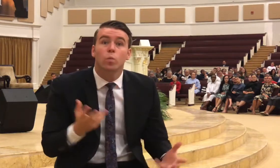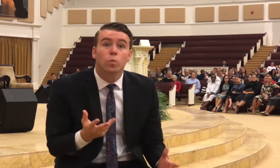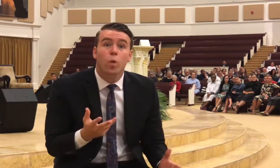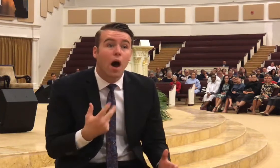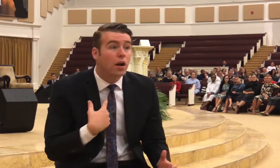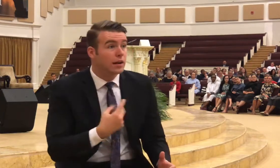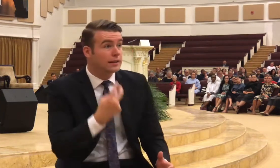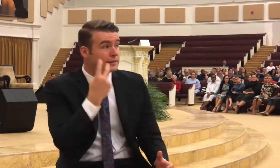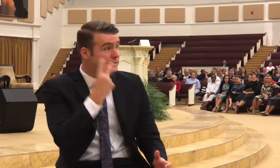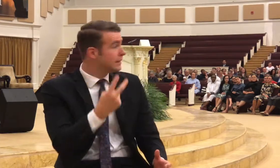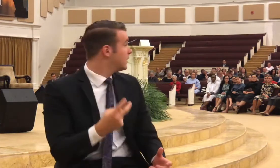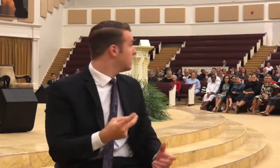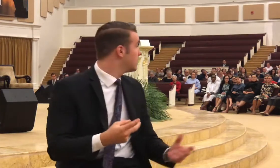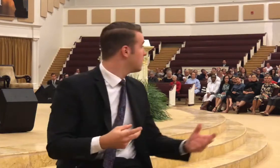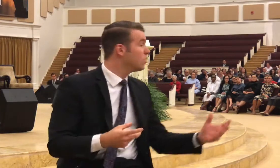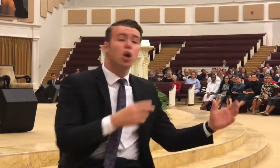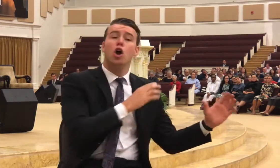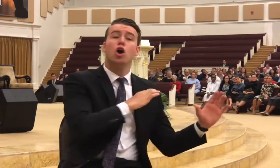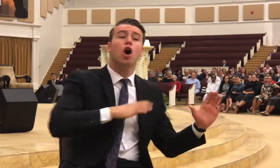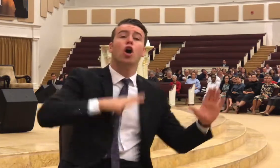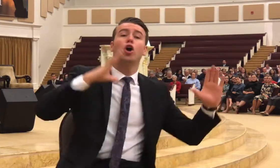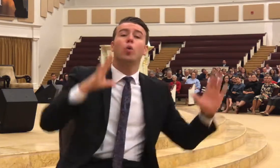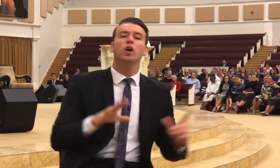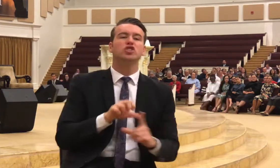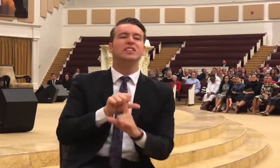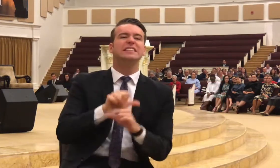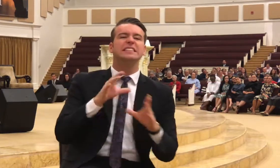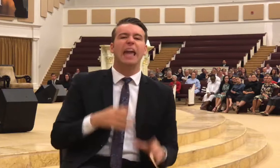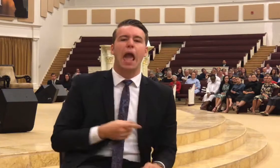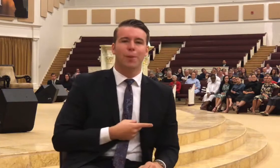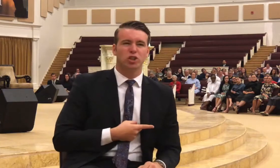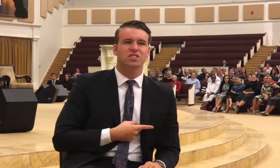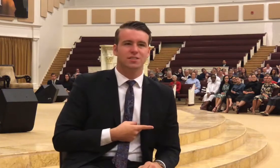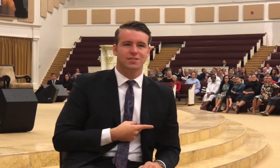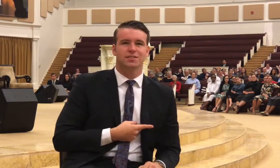to see all these Christian scammers